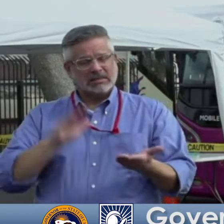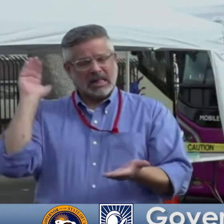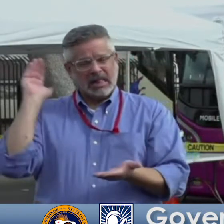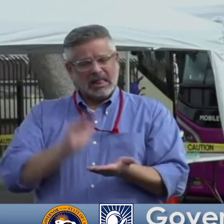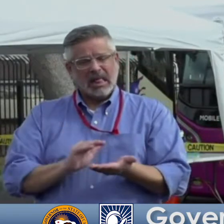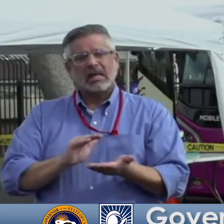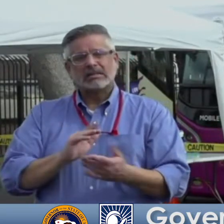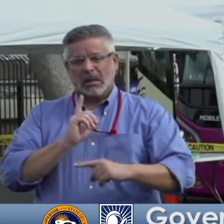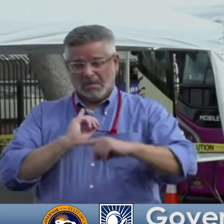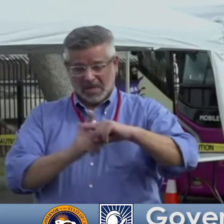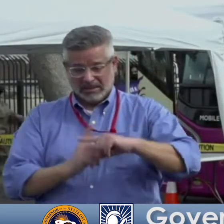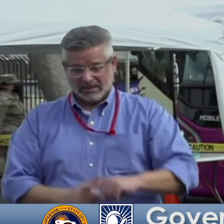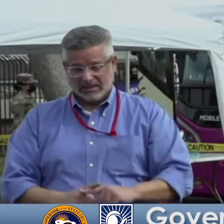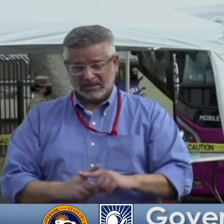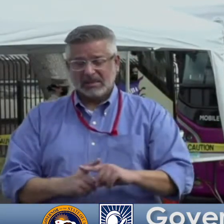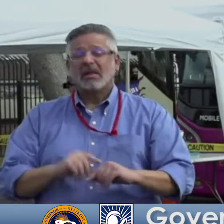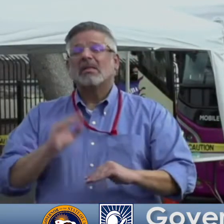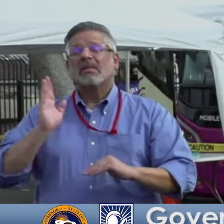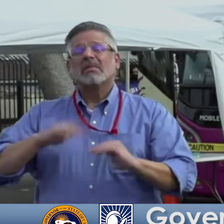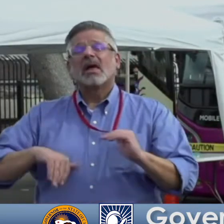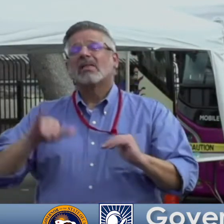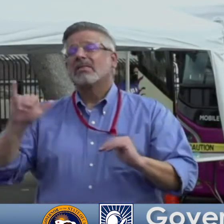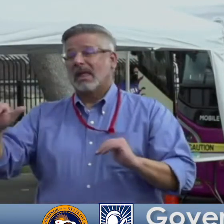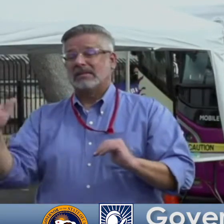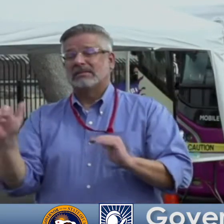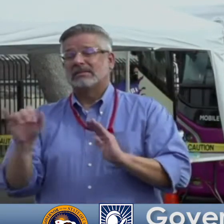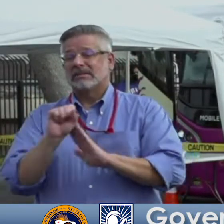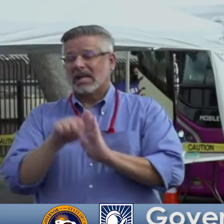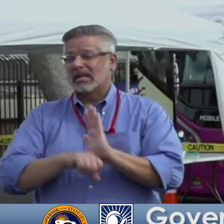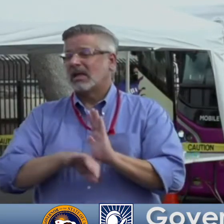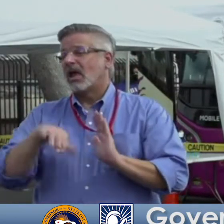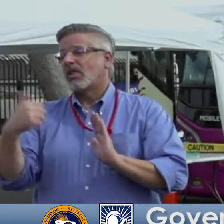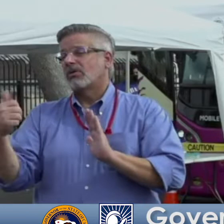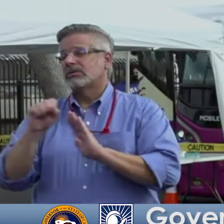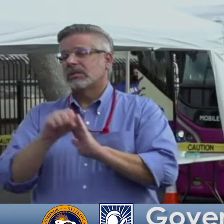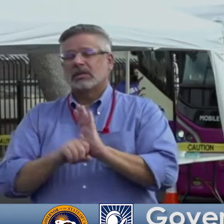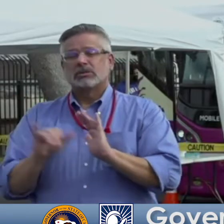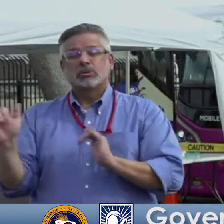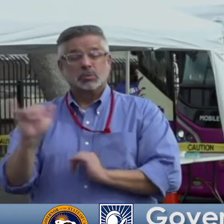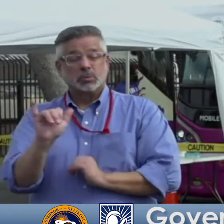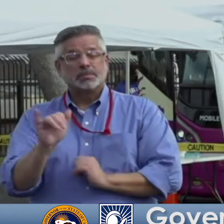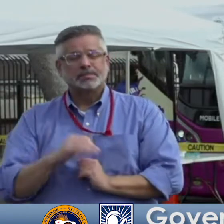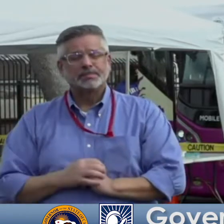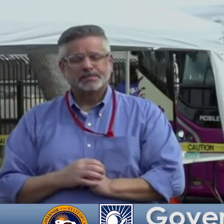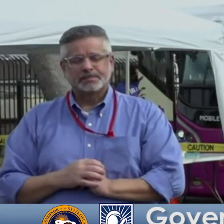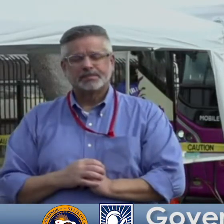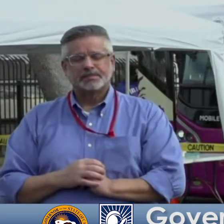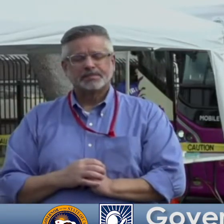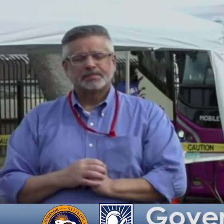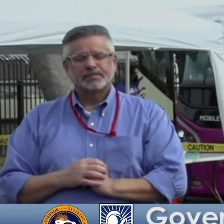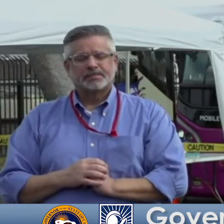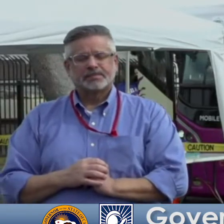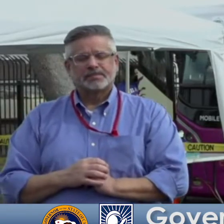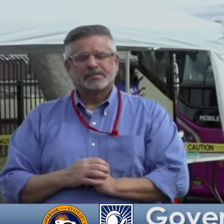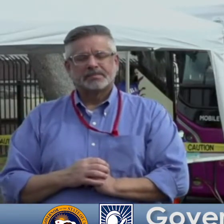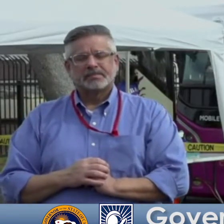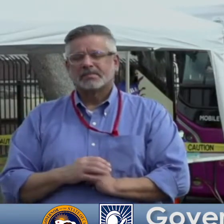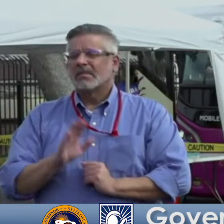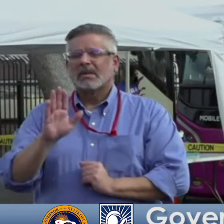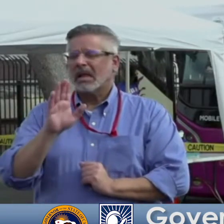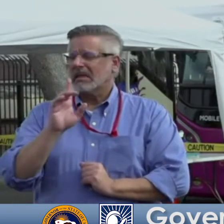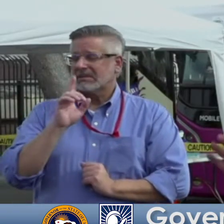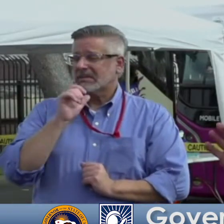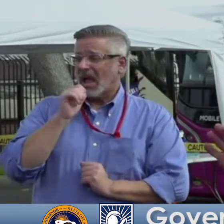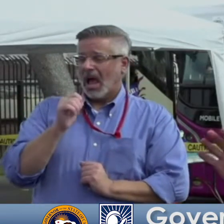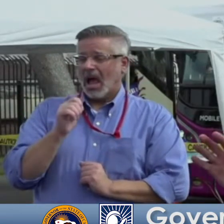lower positivity rate than that state, those states today. That's not to impress upon anything.